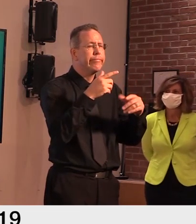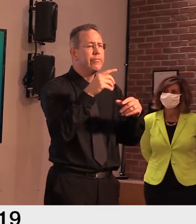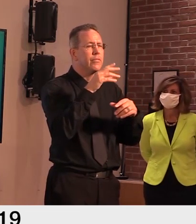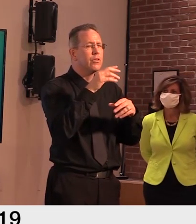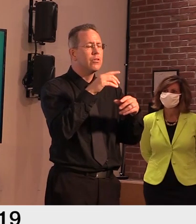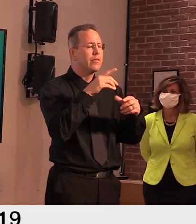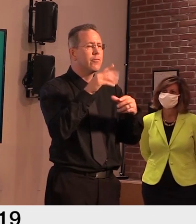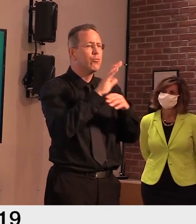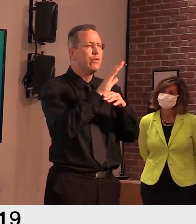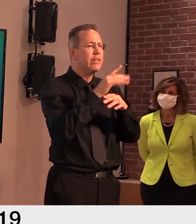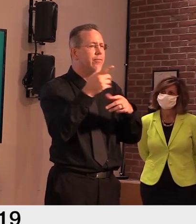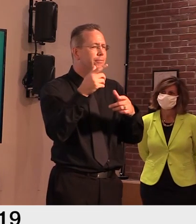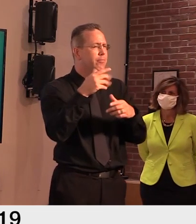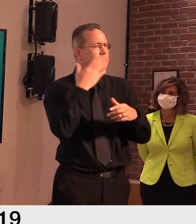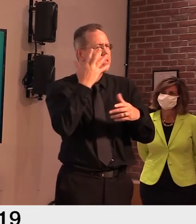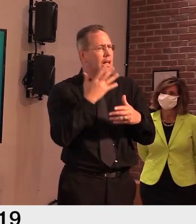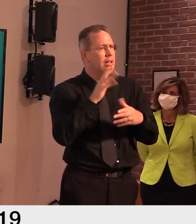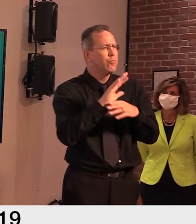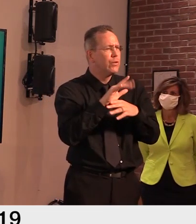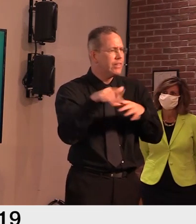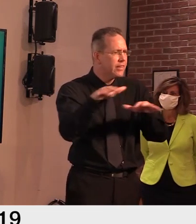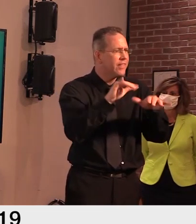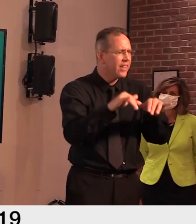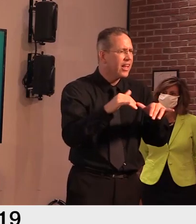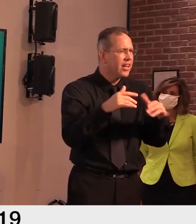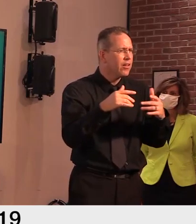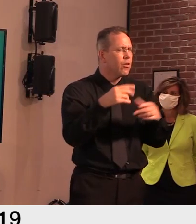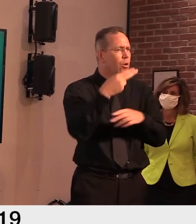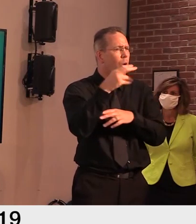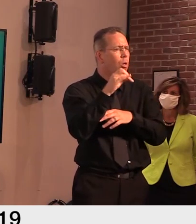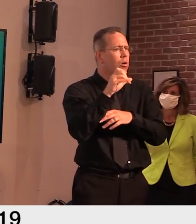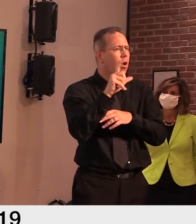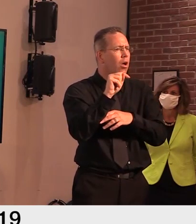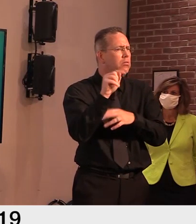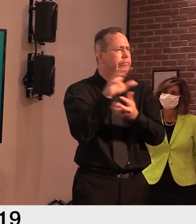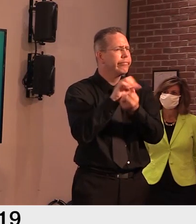powerful movie that I saw was Schindler's List.